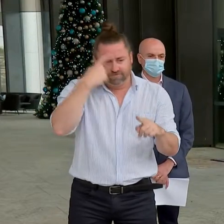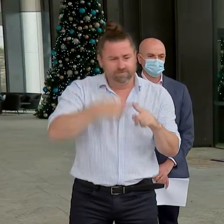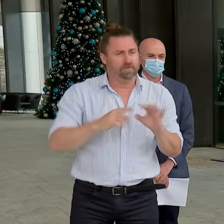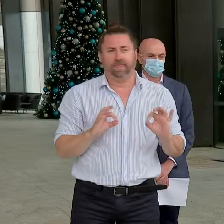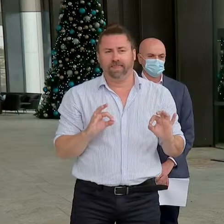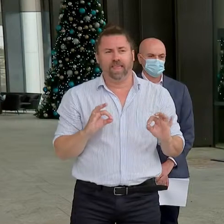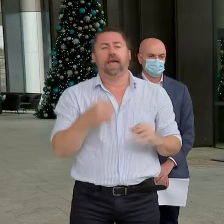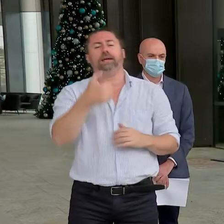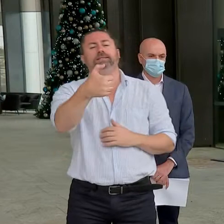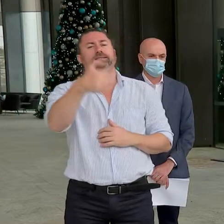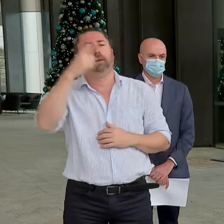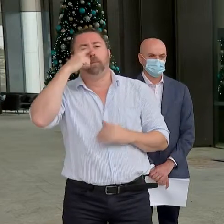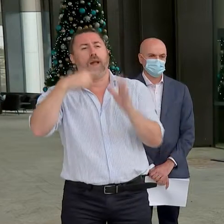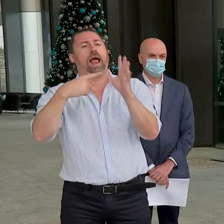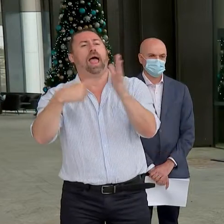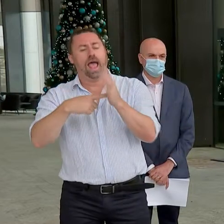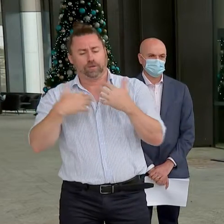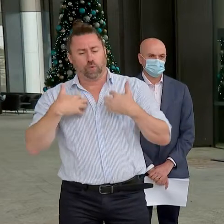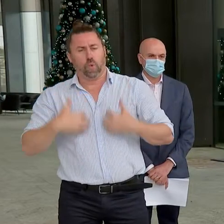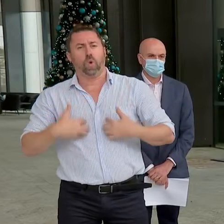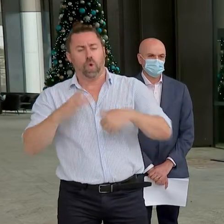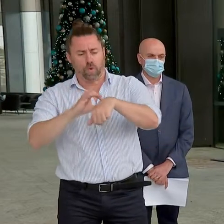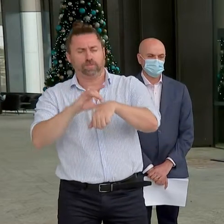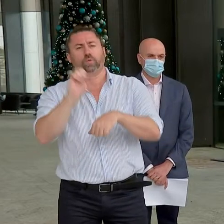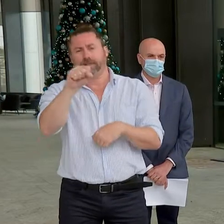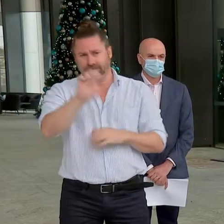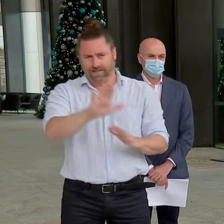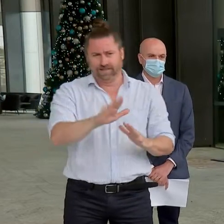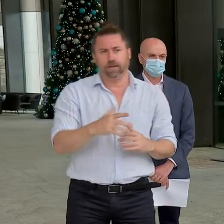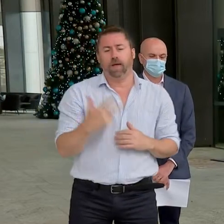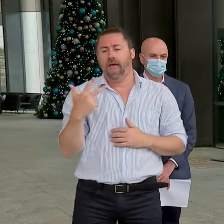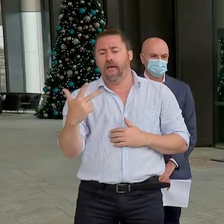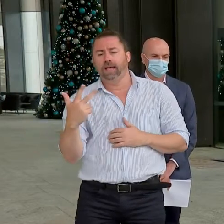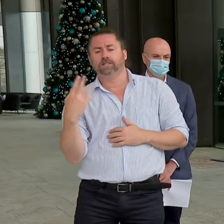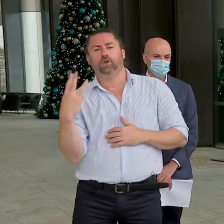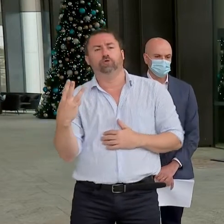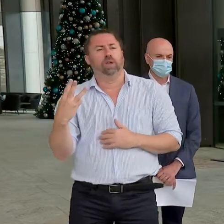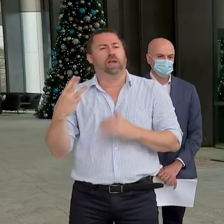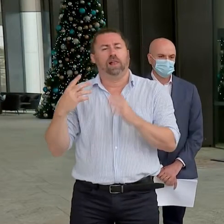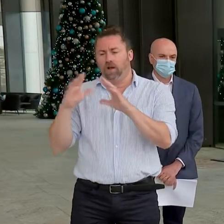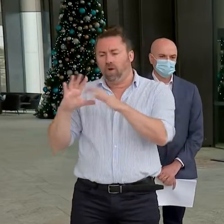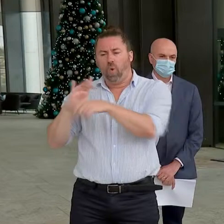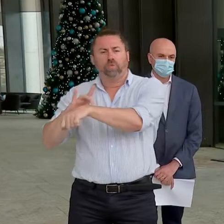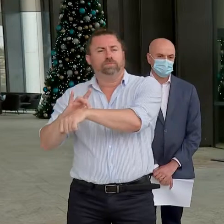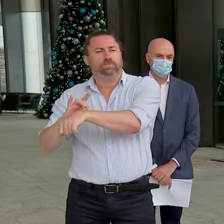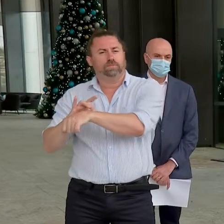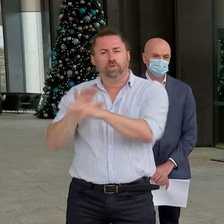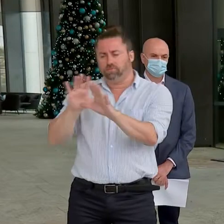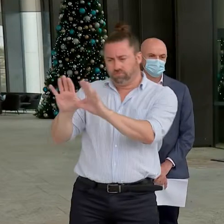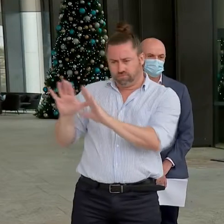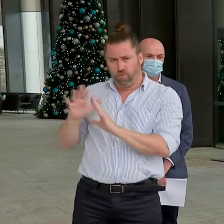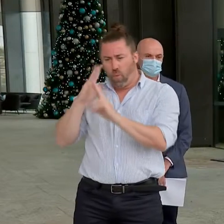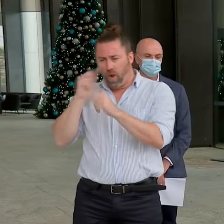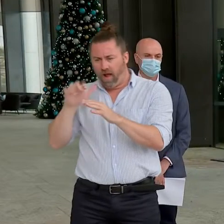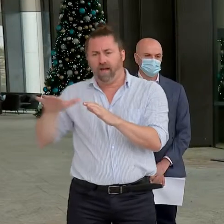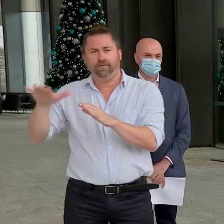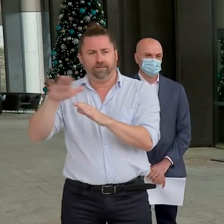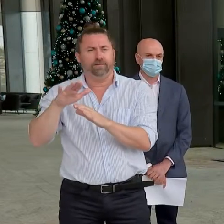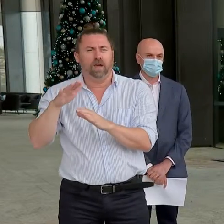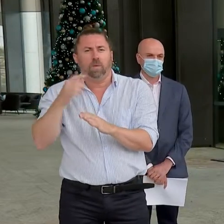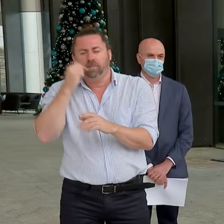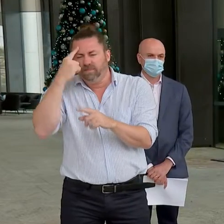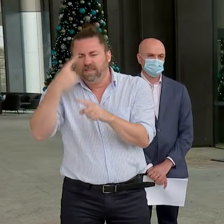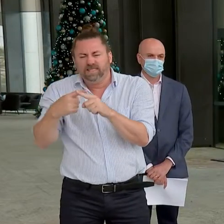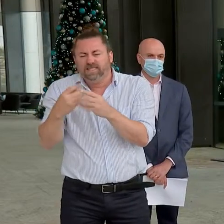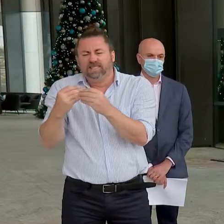receiving care for COVID, and another 83 in hospital due to other reasons, including other illnesses. We've